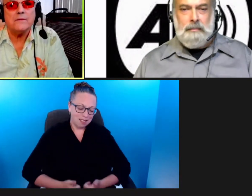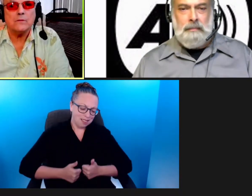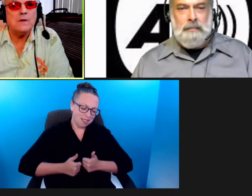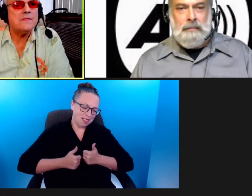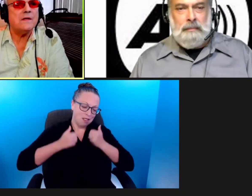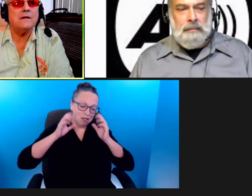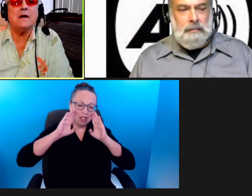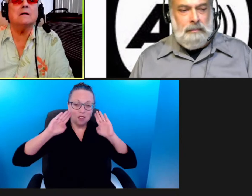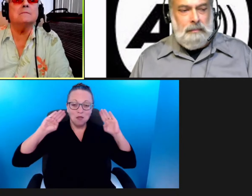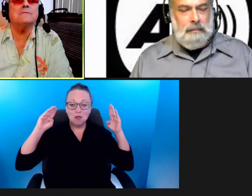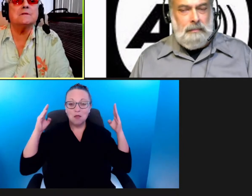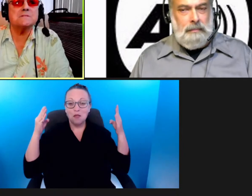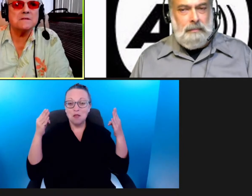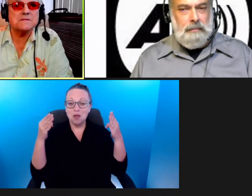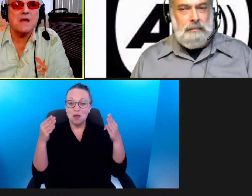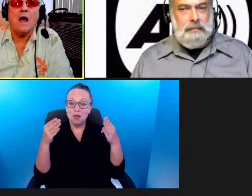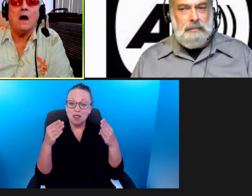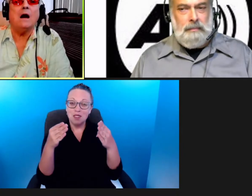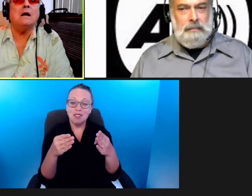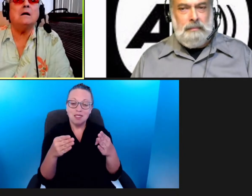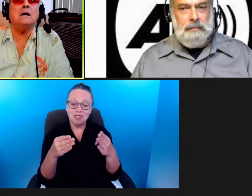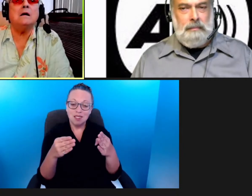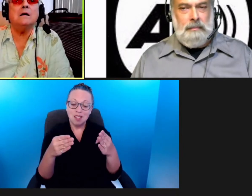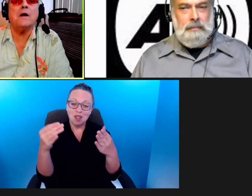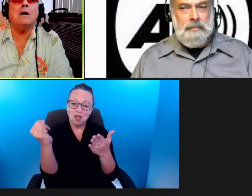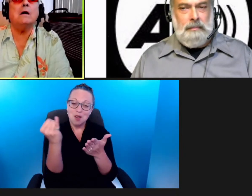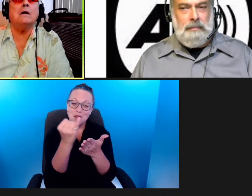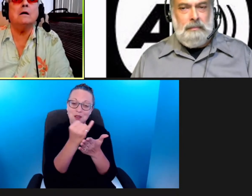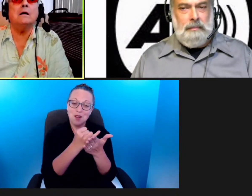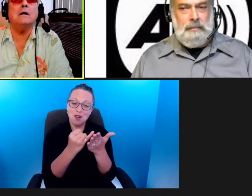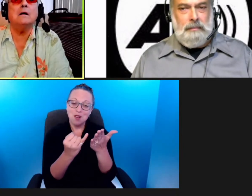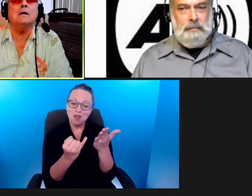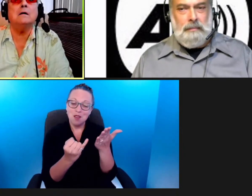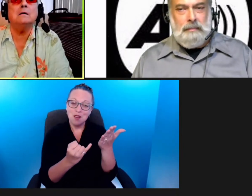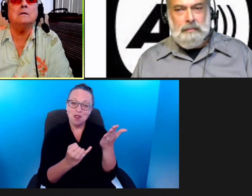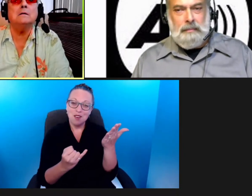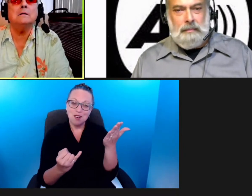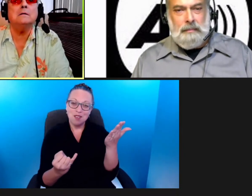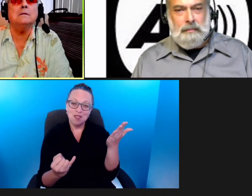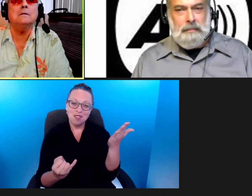Living with an emphasis on art.